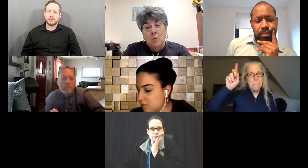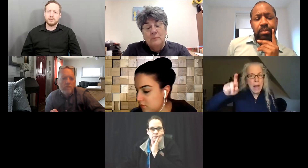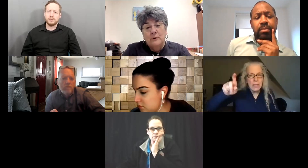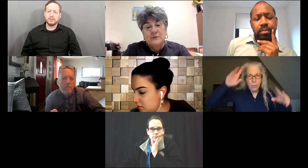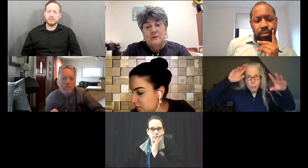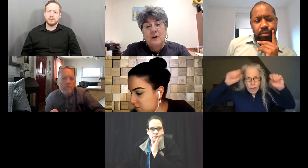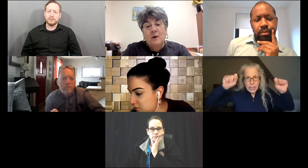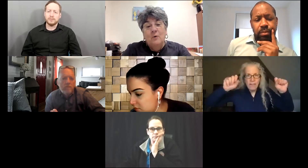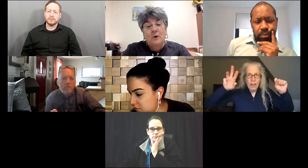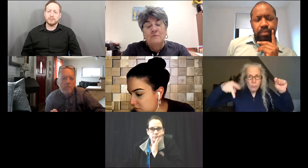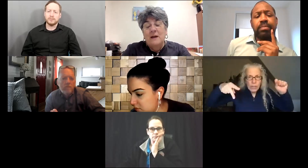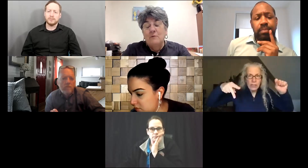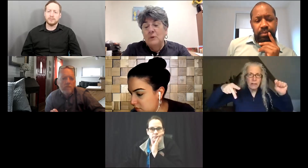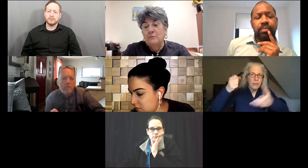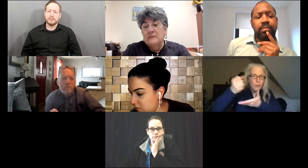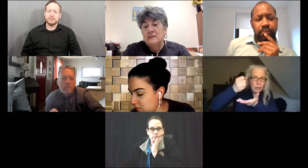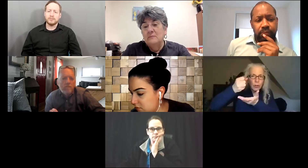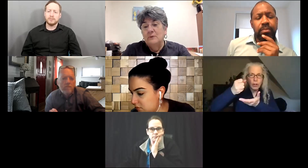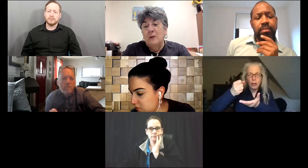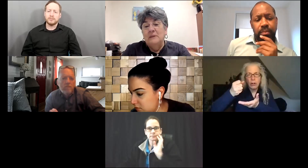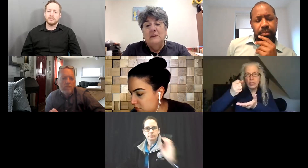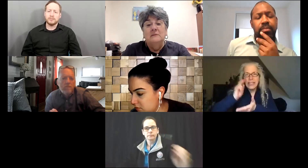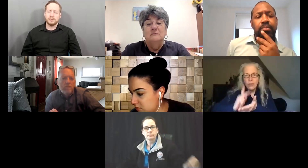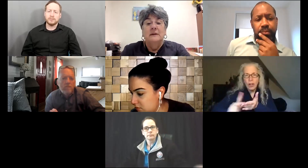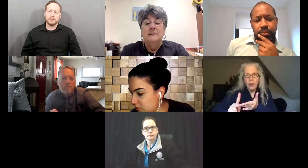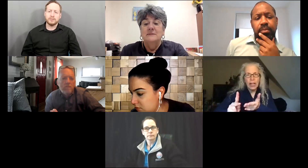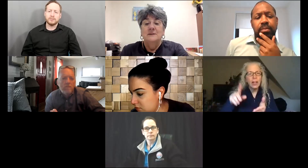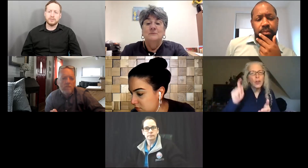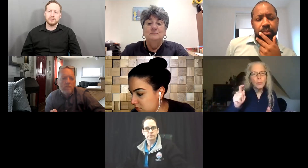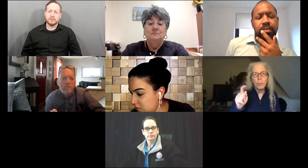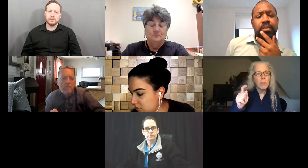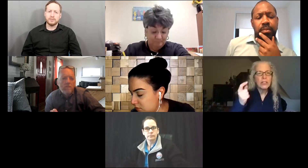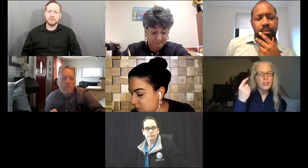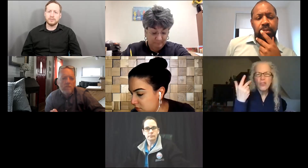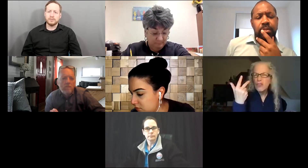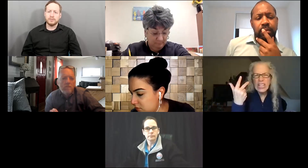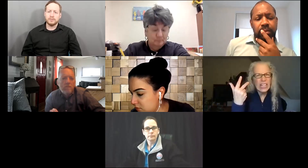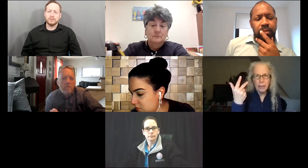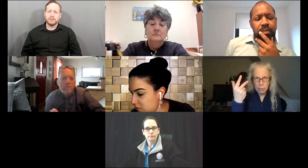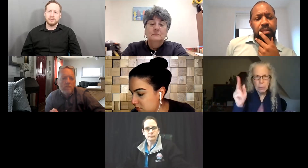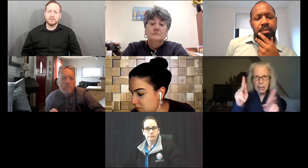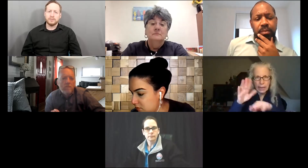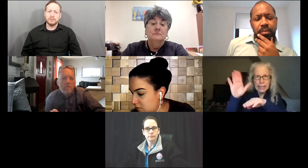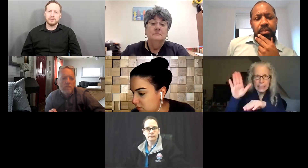than one person, or the 5013C would not be legal, right? So.